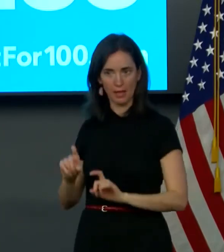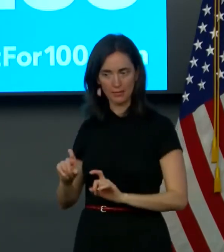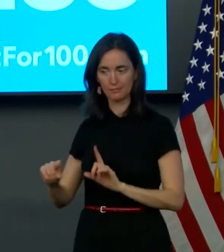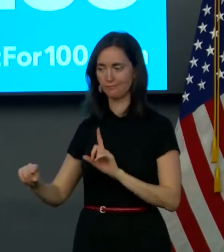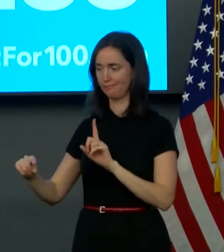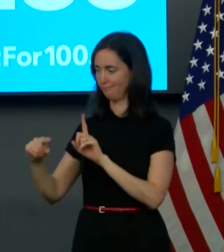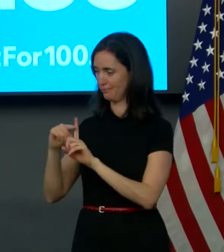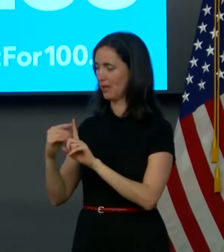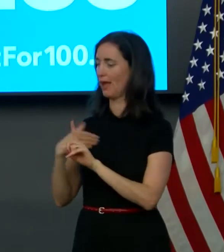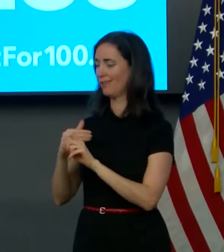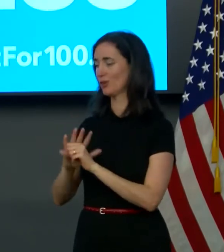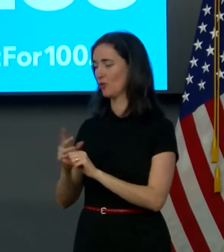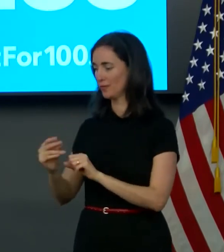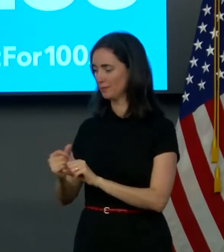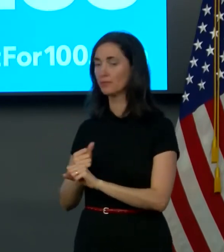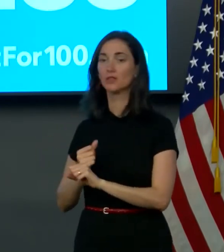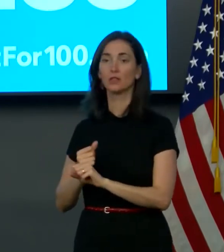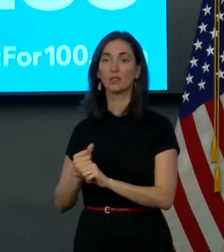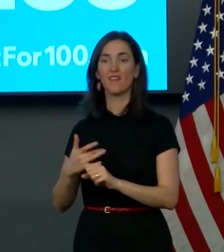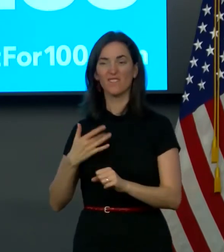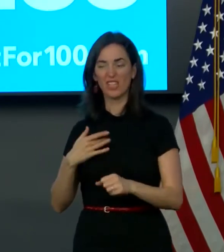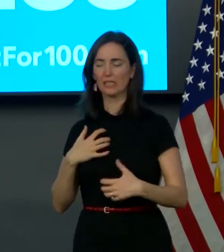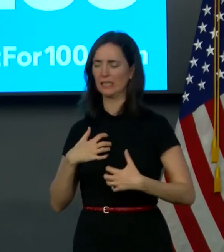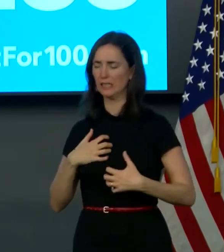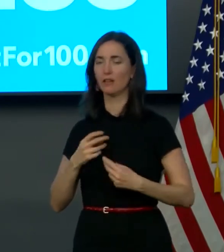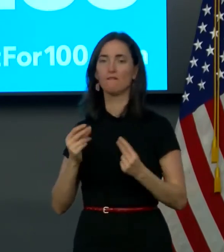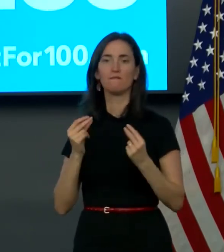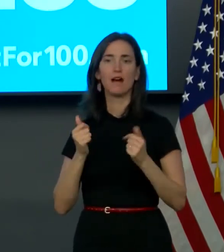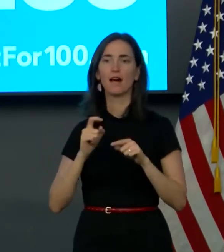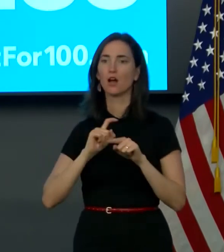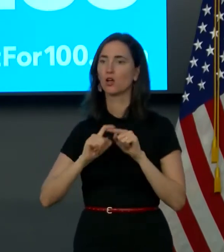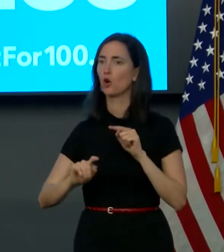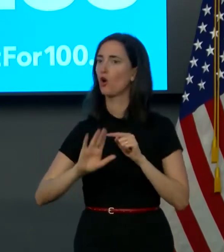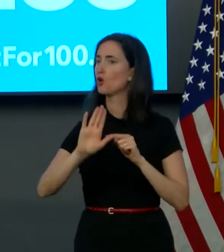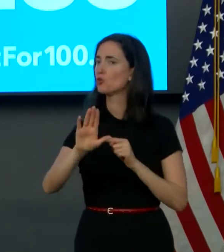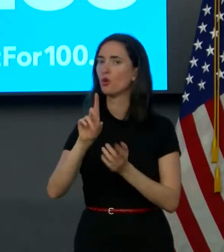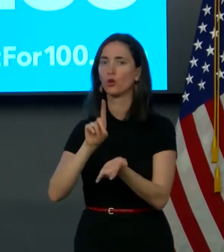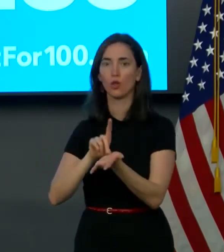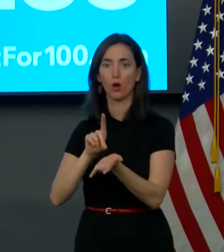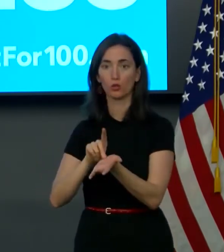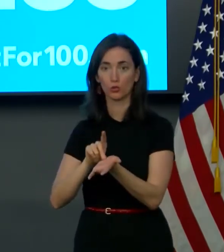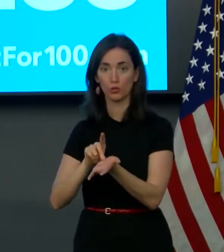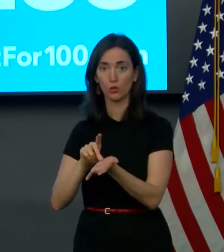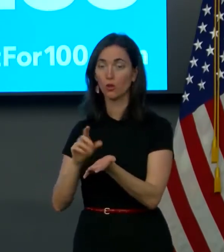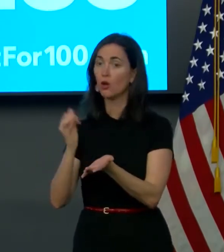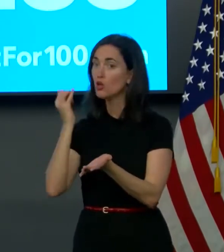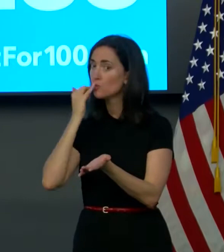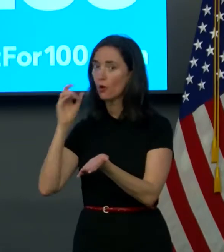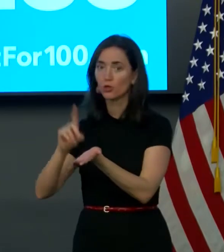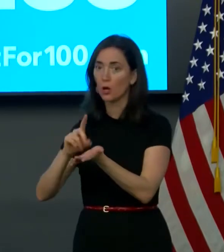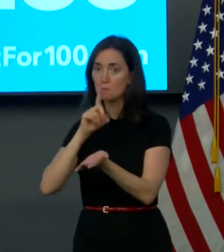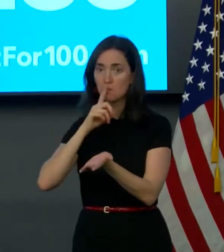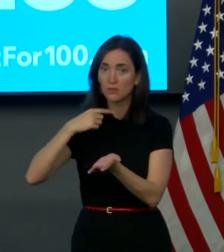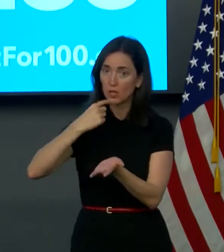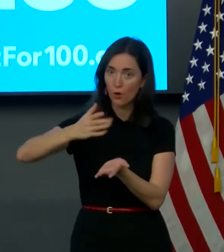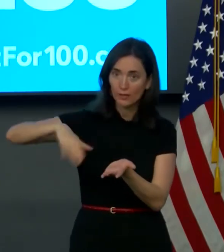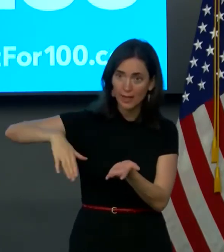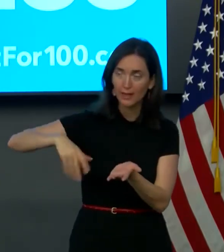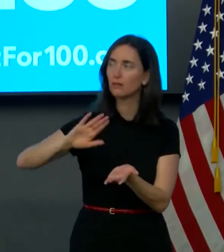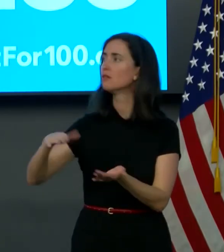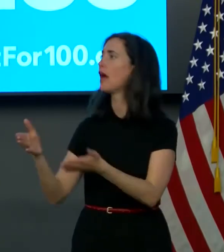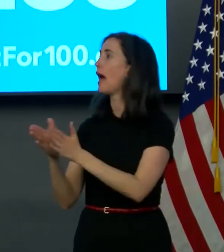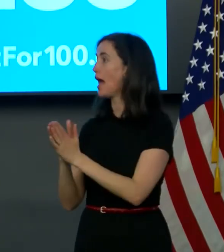have symptoms, immediately call your doctor, if your doctor hasn't already discussed this with you, and ask